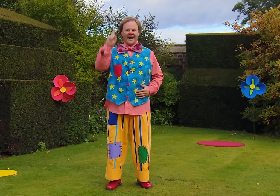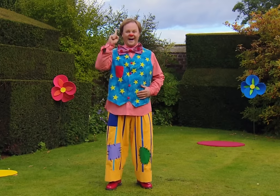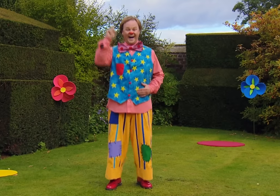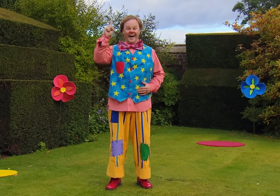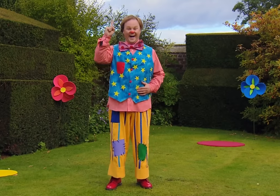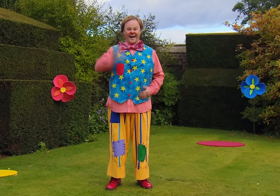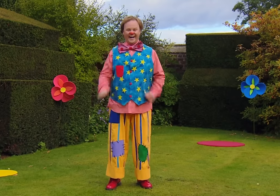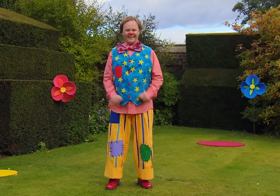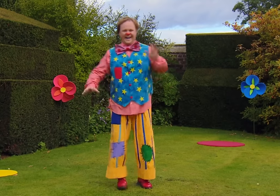Aha!